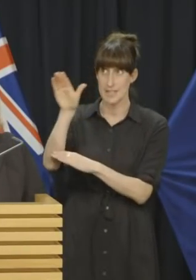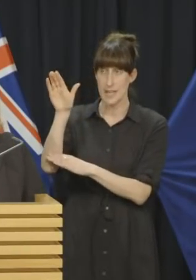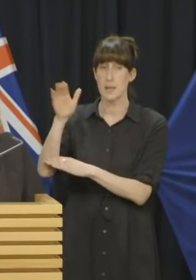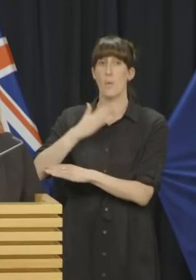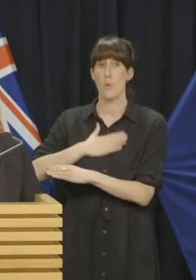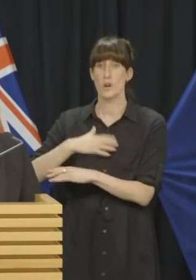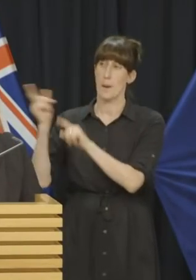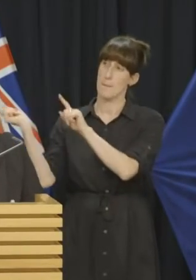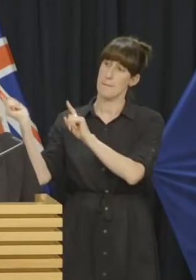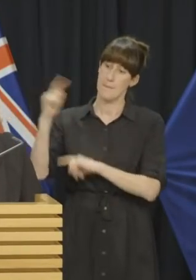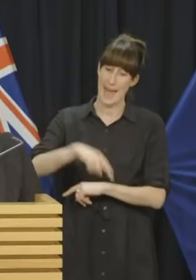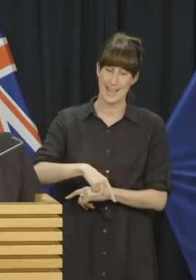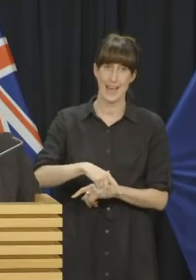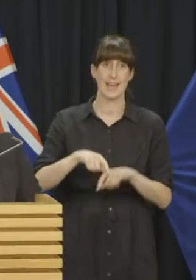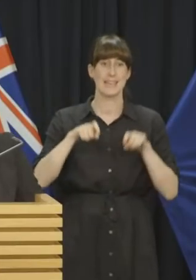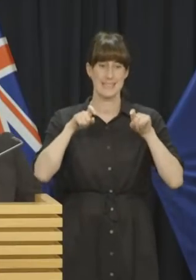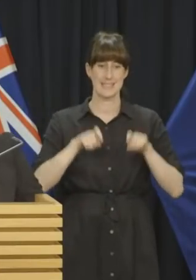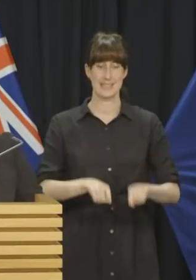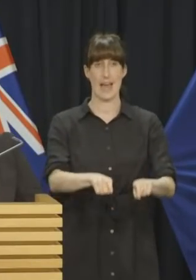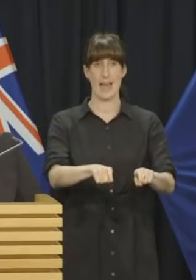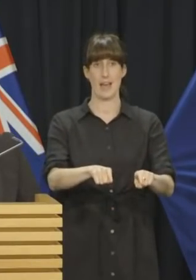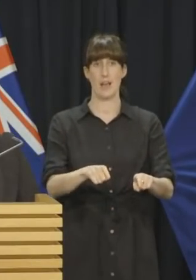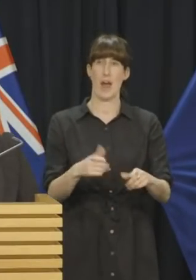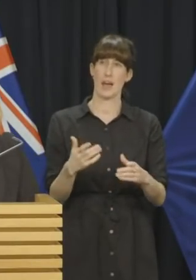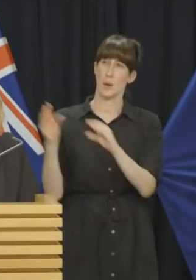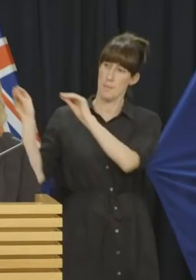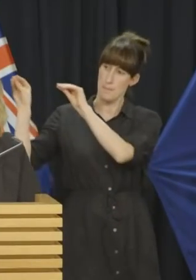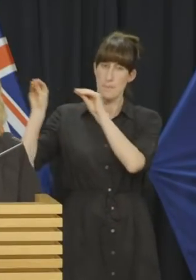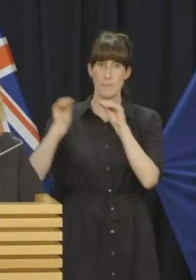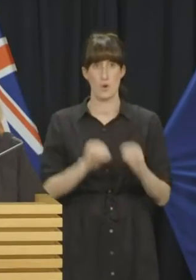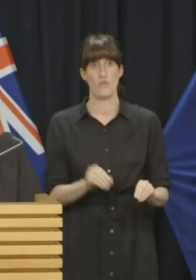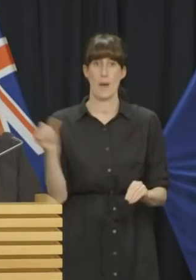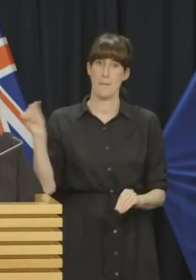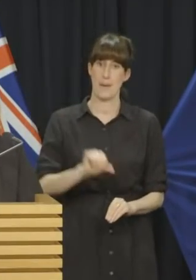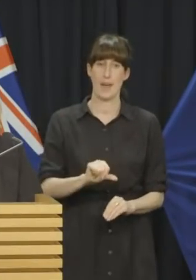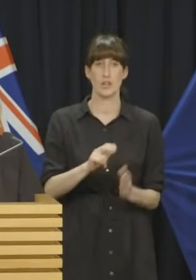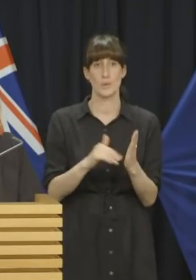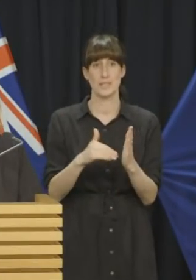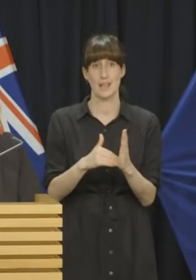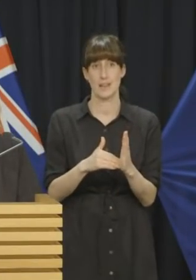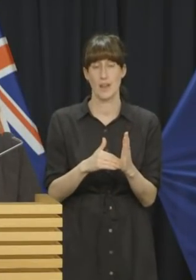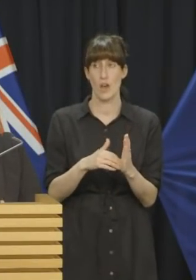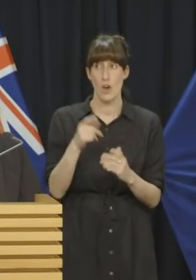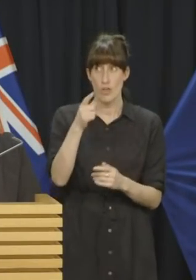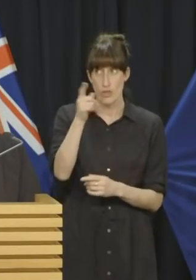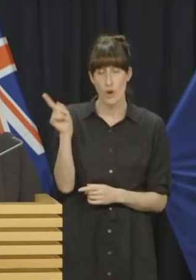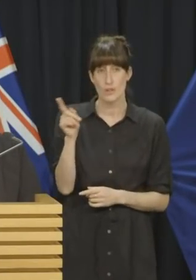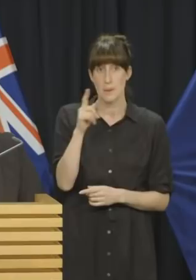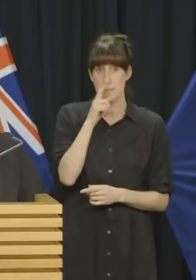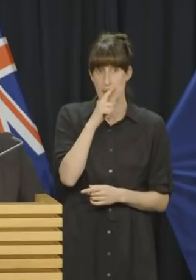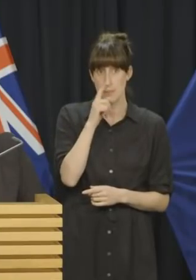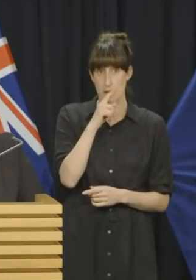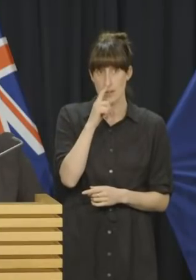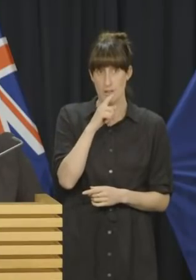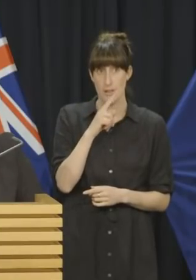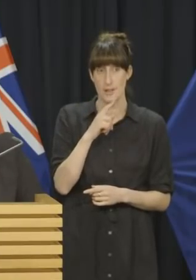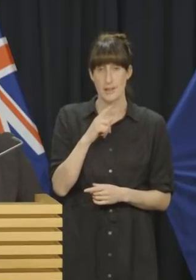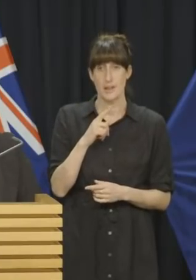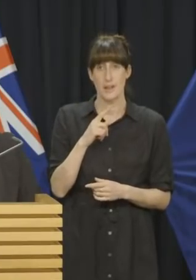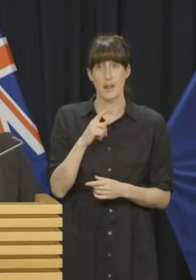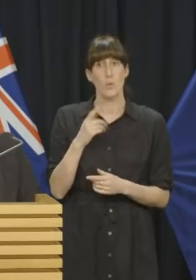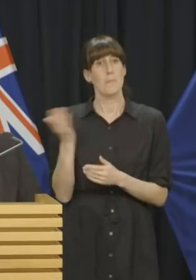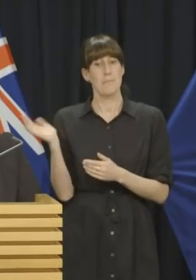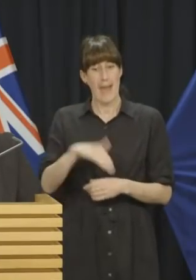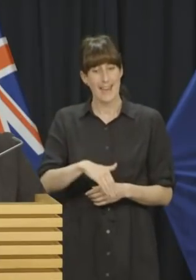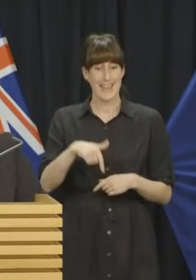resettle here, to make their life here, that we are saying that actually you will be contributing to New Zealand,